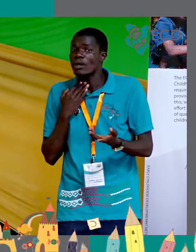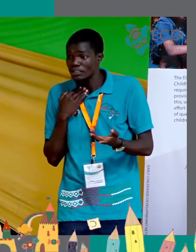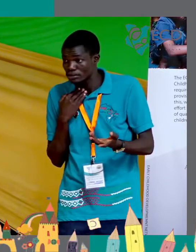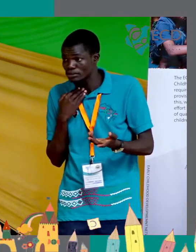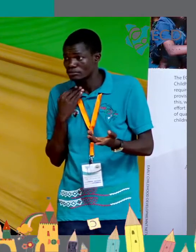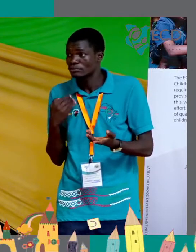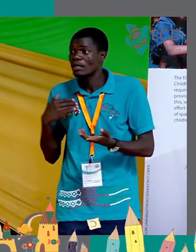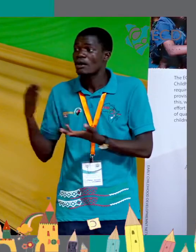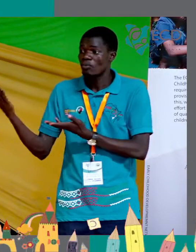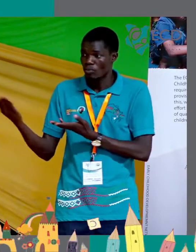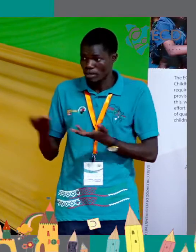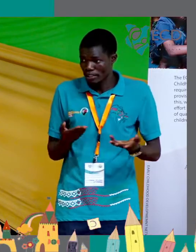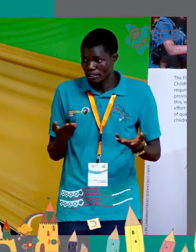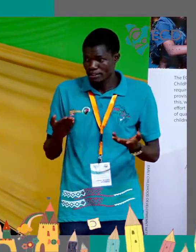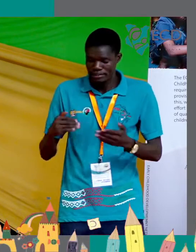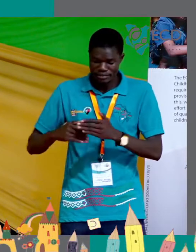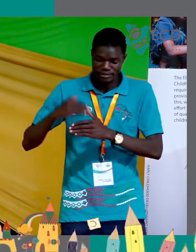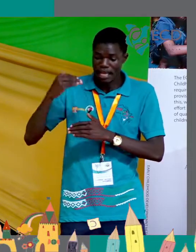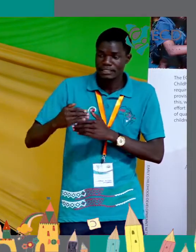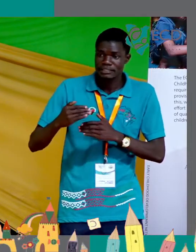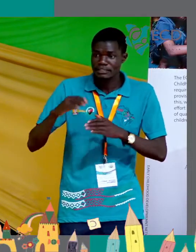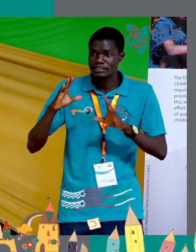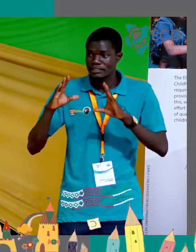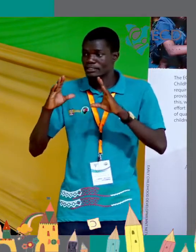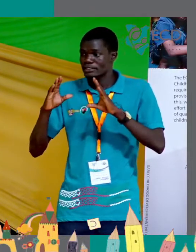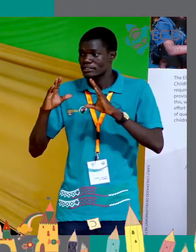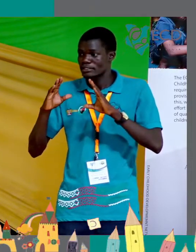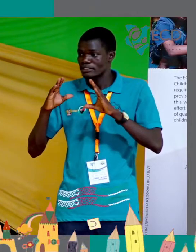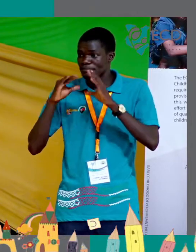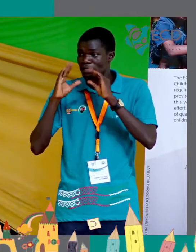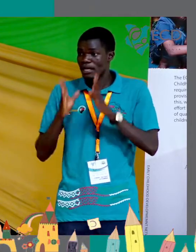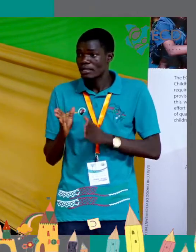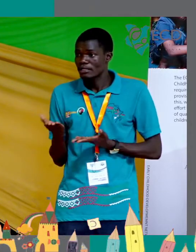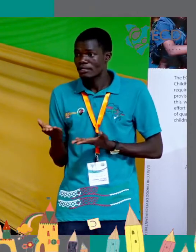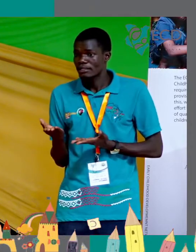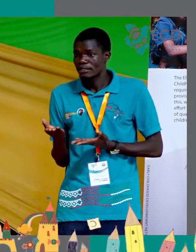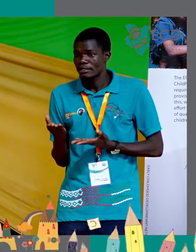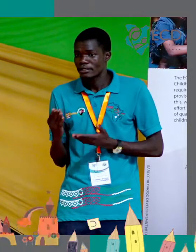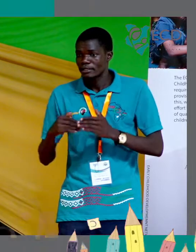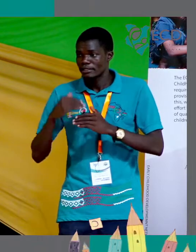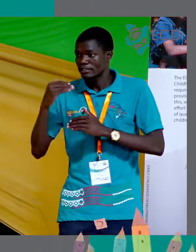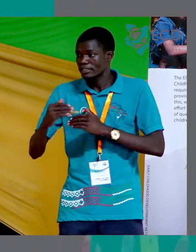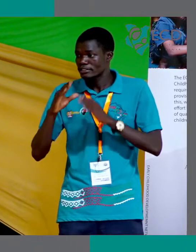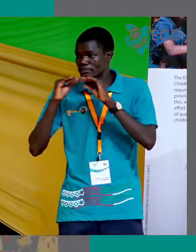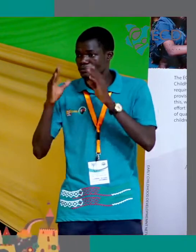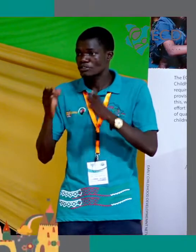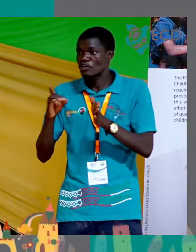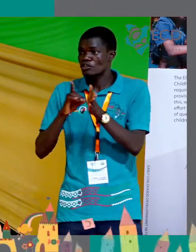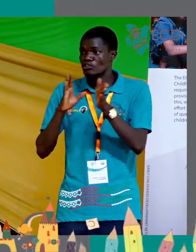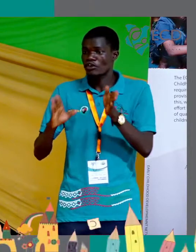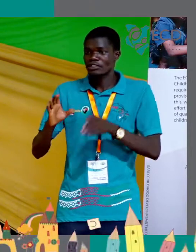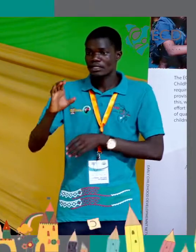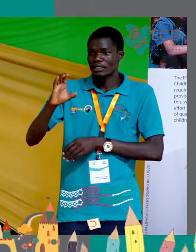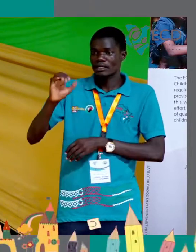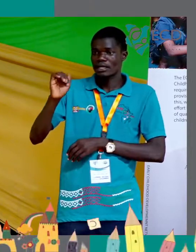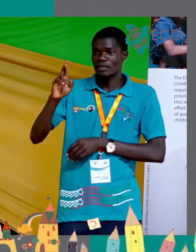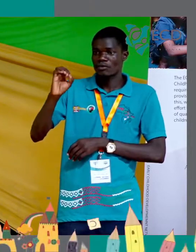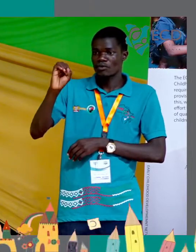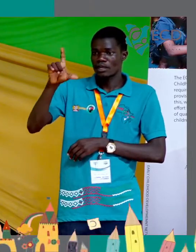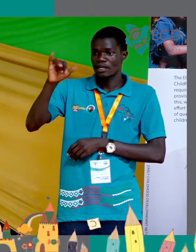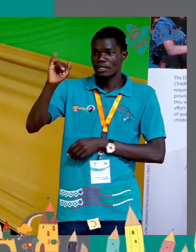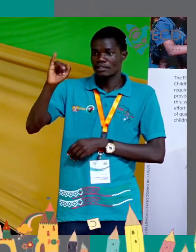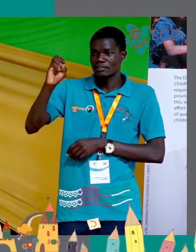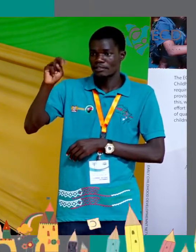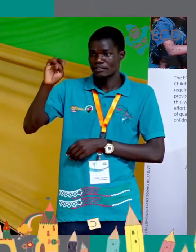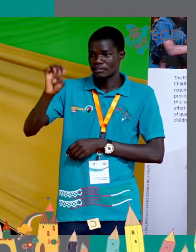to welcome our next speaker. The next speaker is Dr. Caroline Monge,